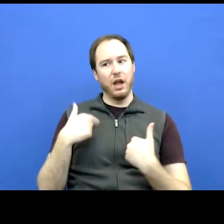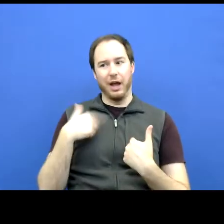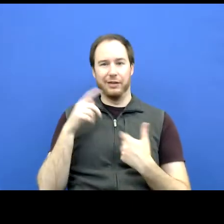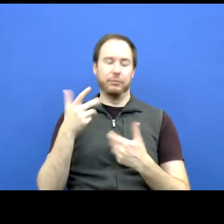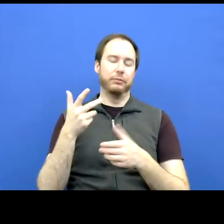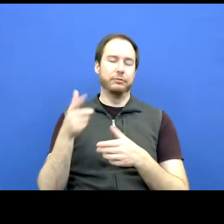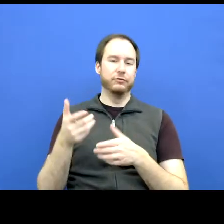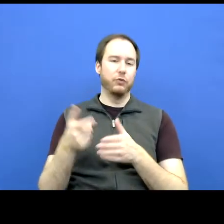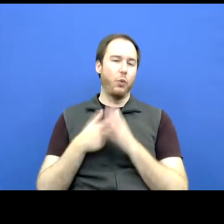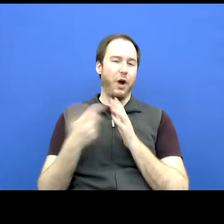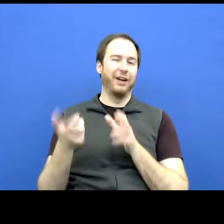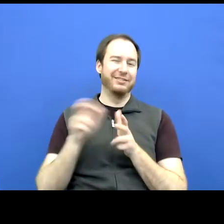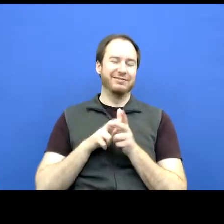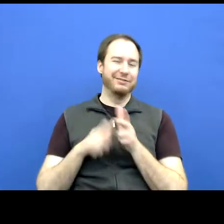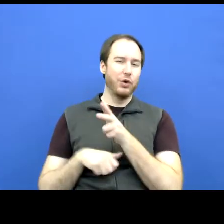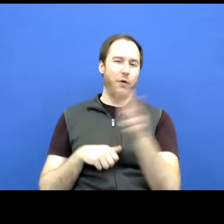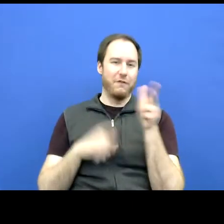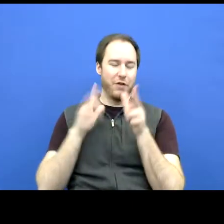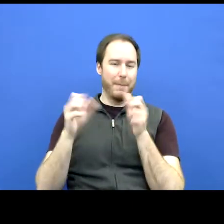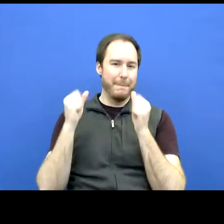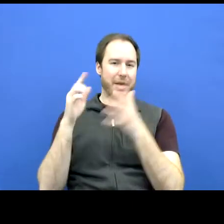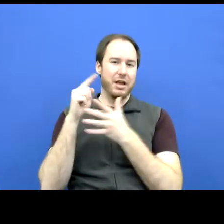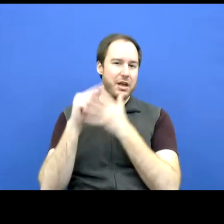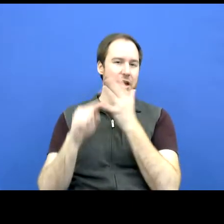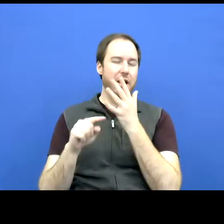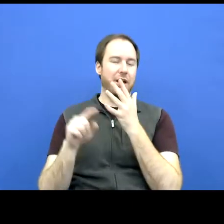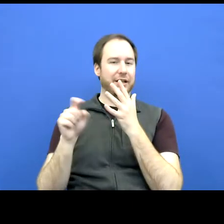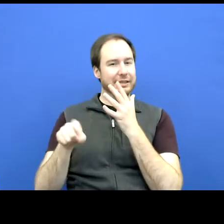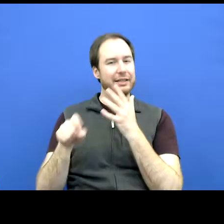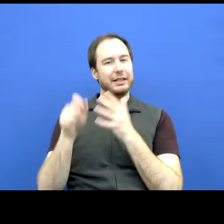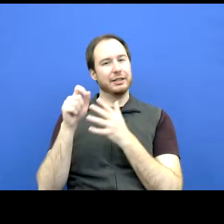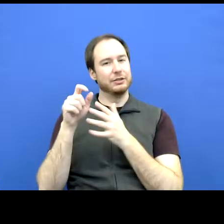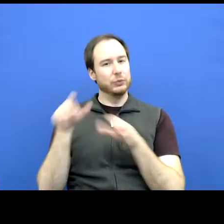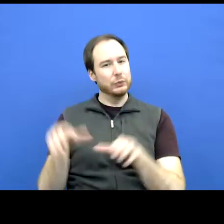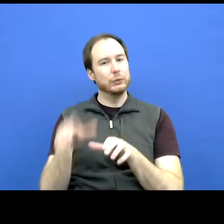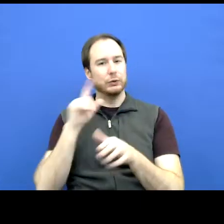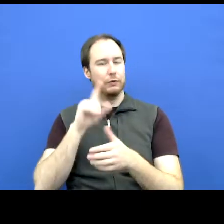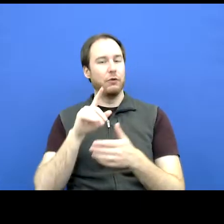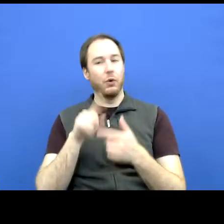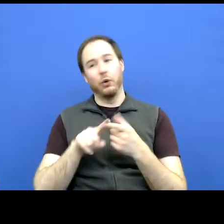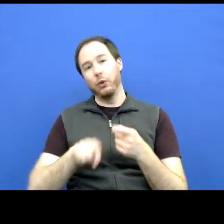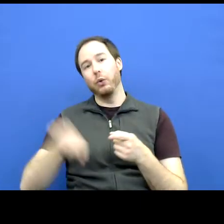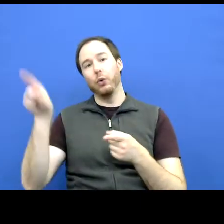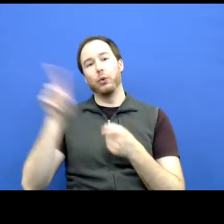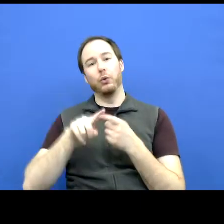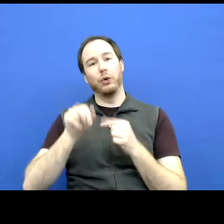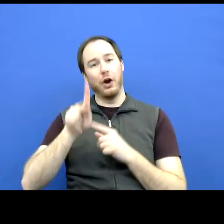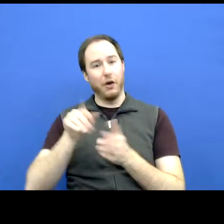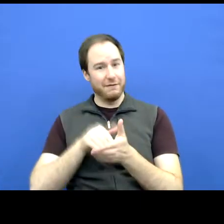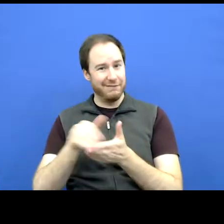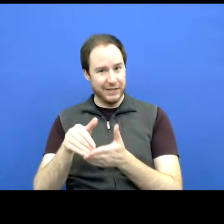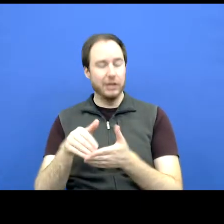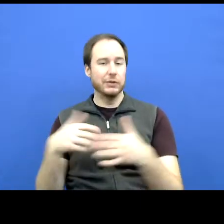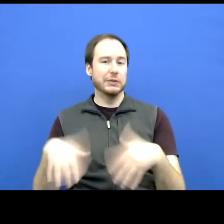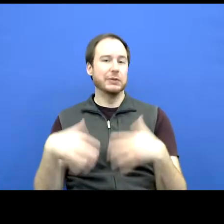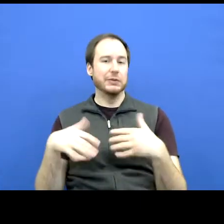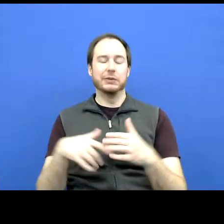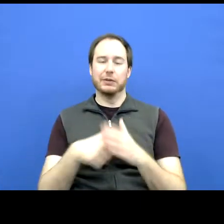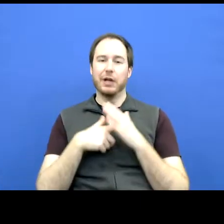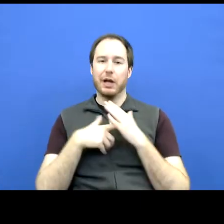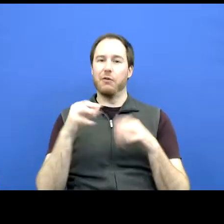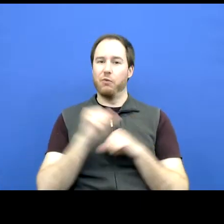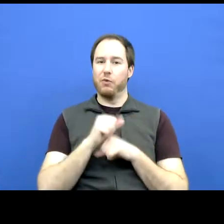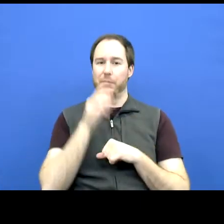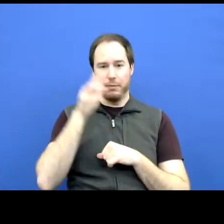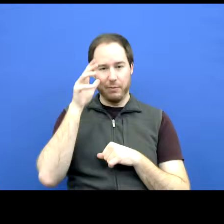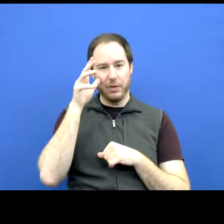chauffeur, including sometimes on their trips up to the Adirondacks. And then the other neat thing